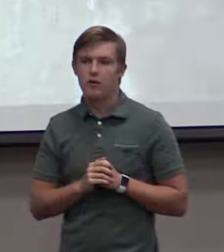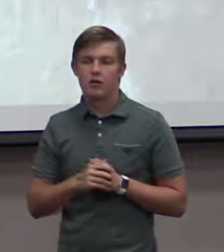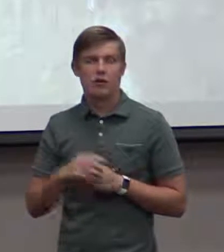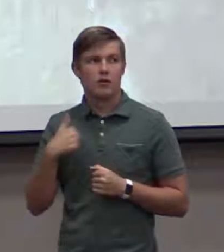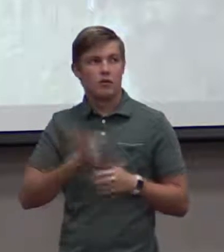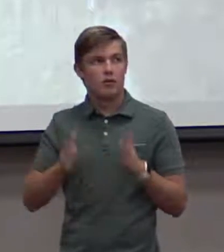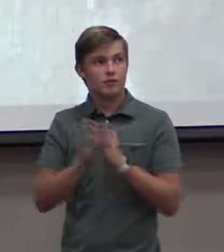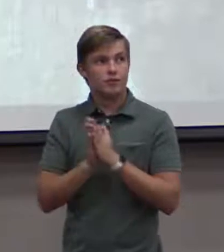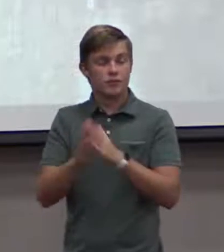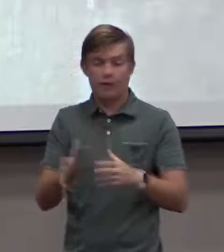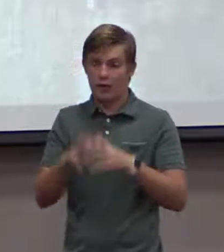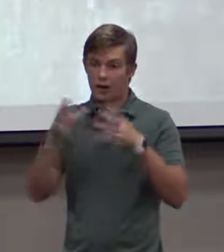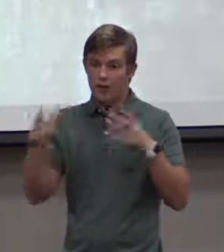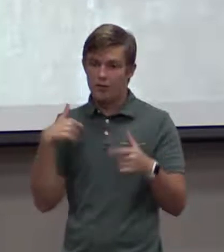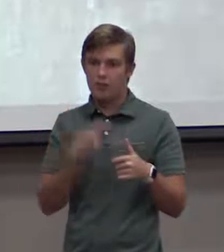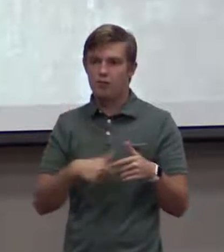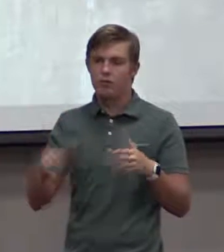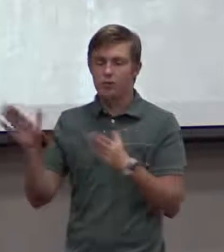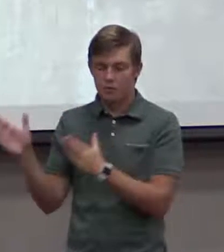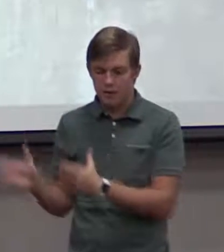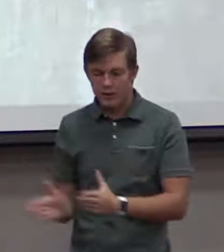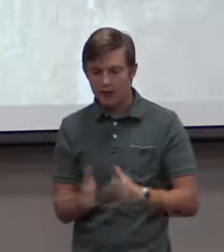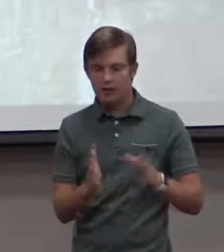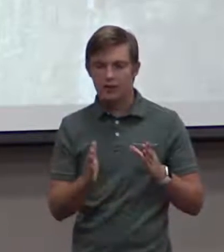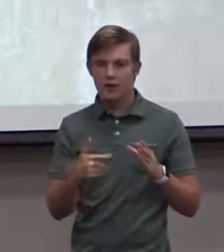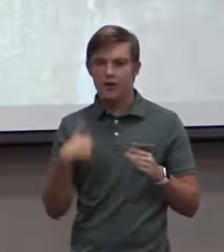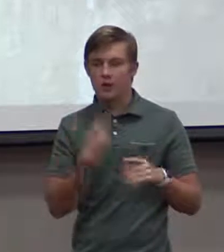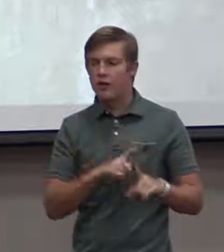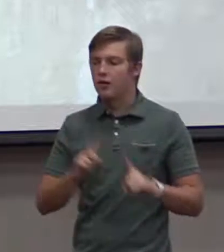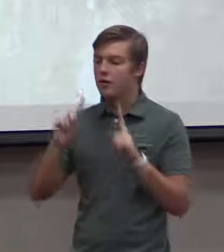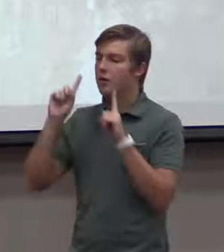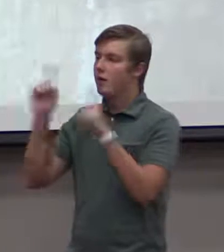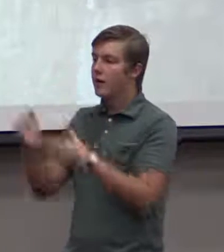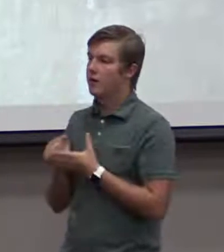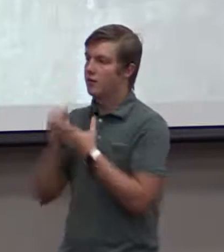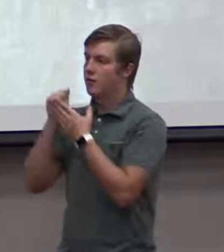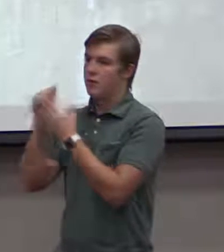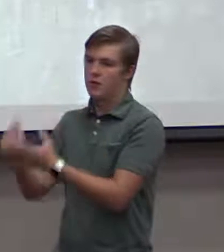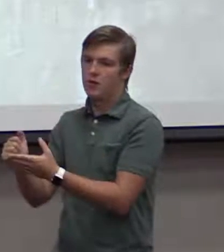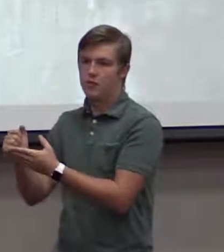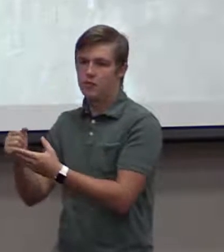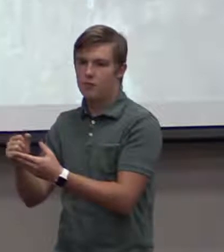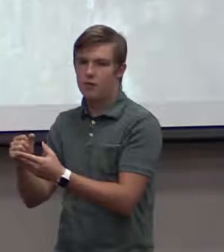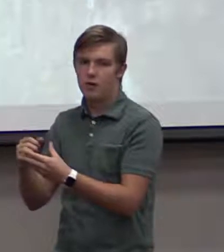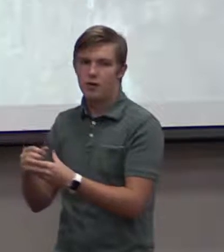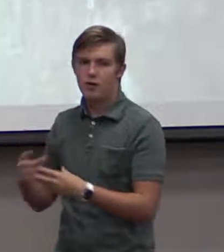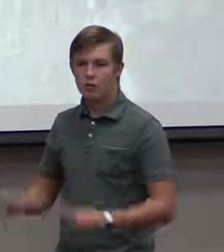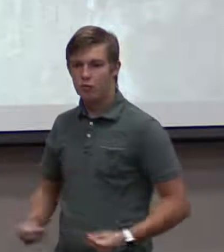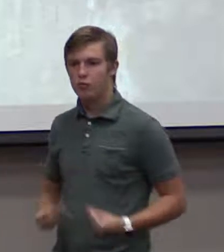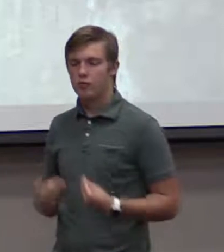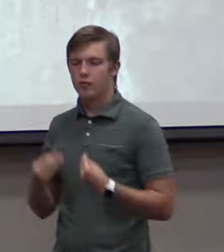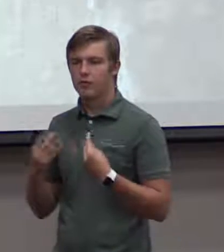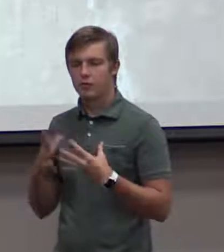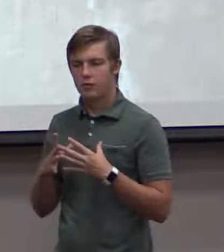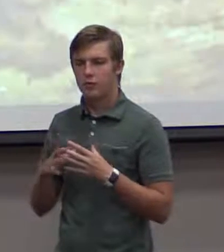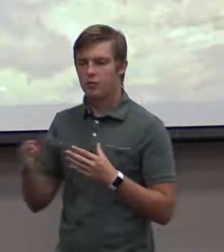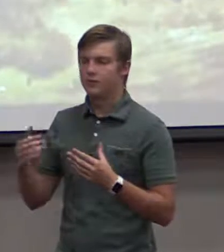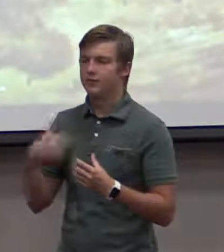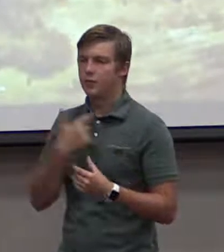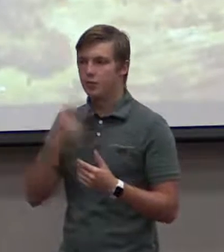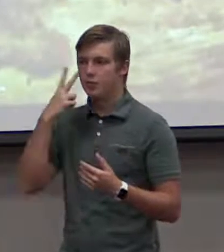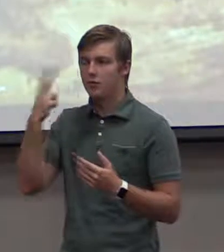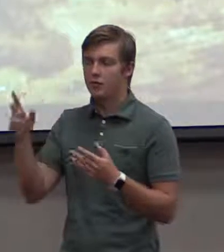prayed a lot of things, we planned things, and then we've gone back to help restore and to build things we see